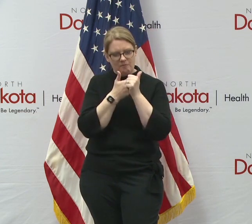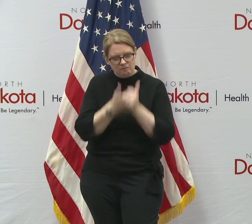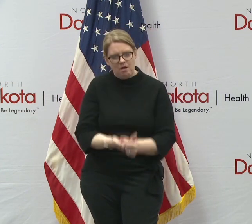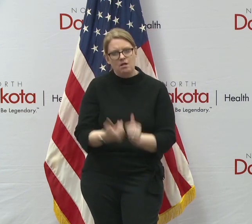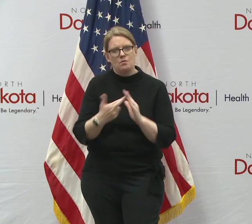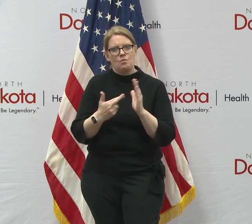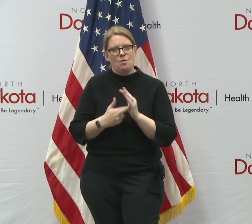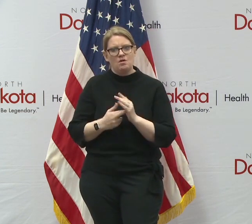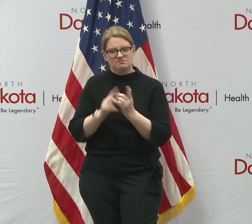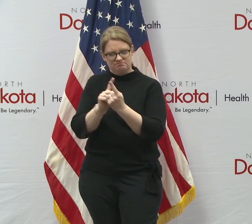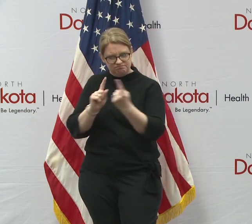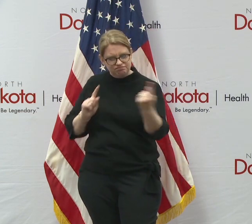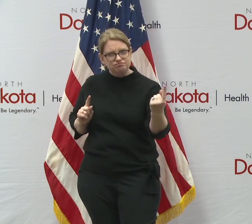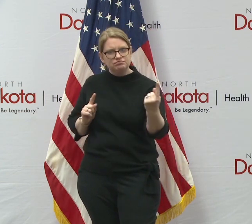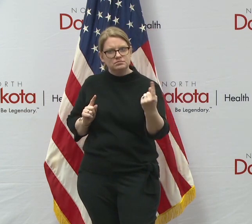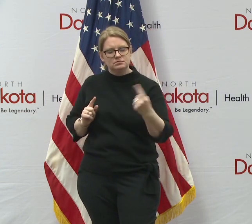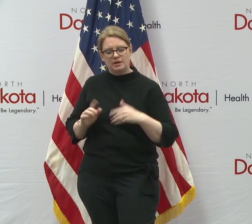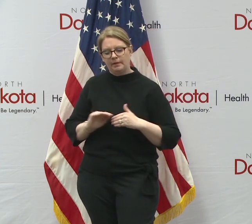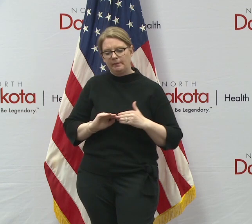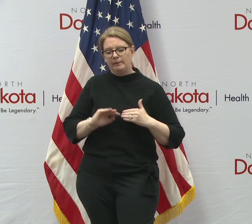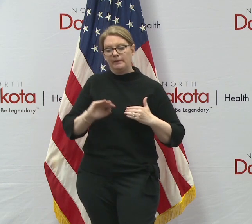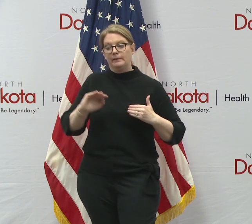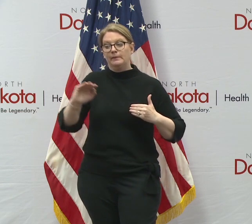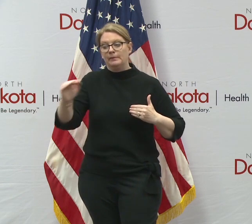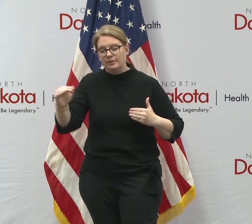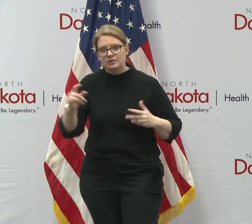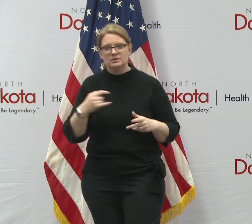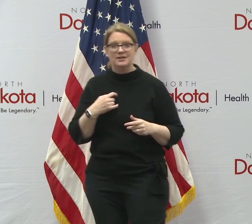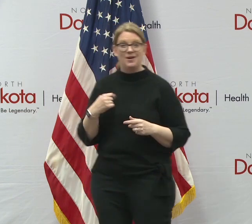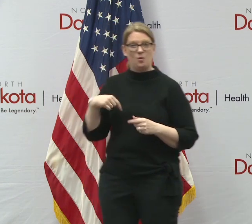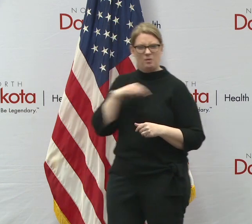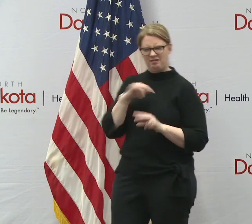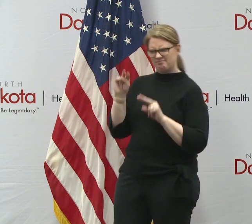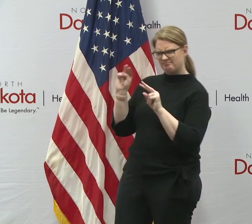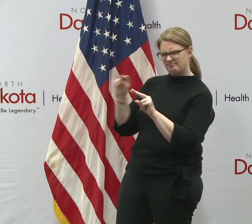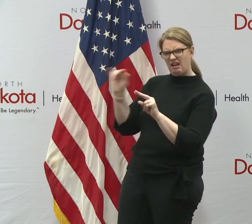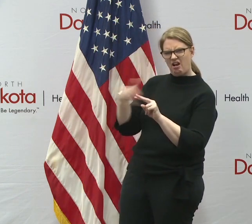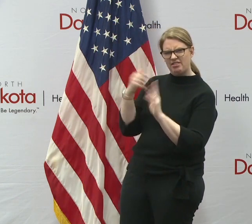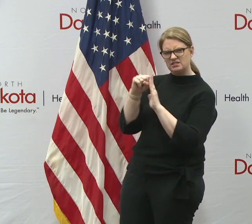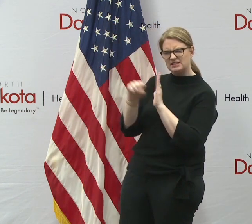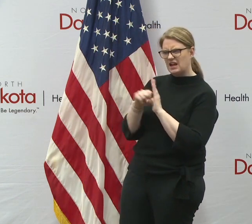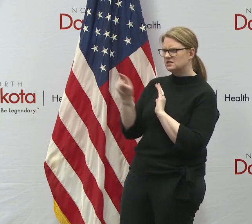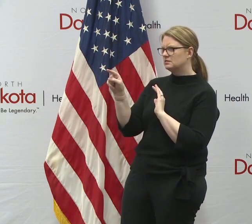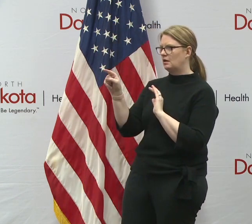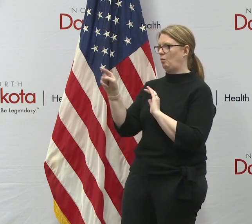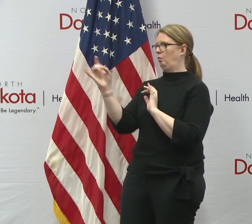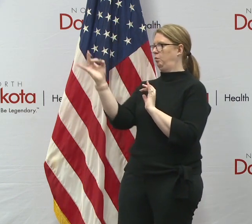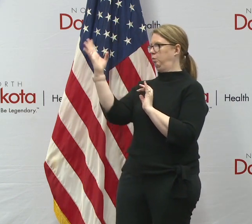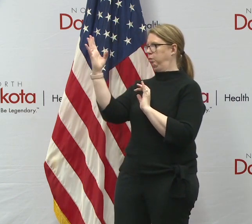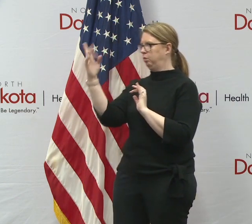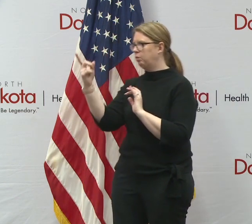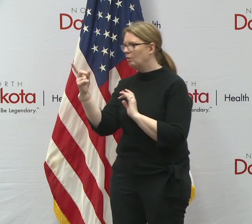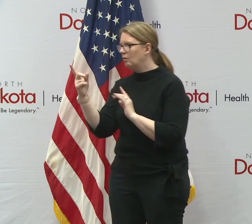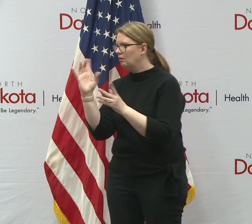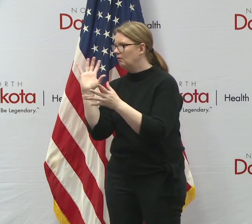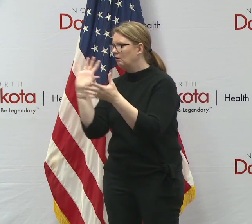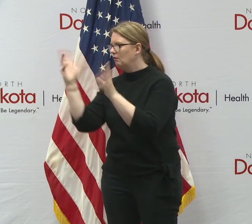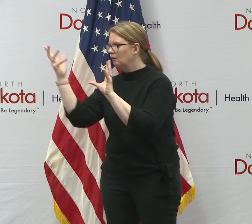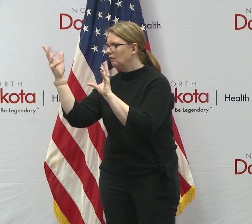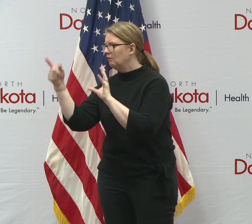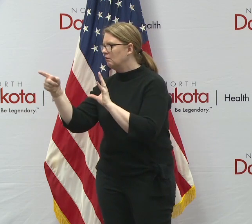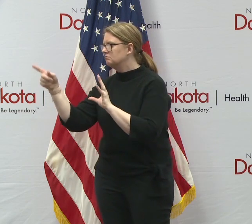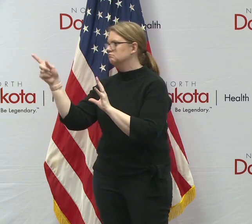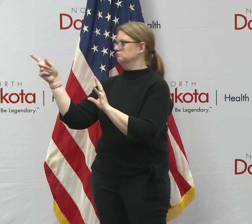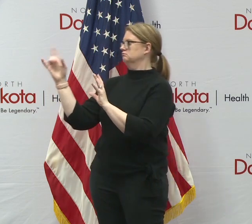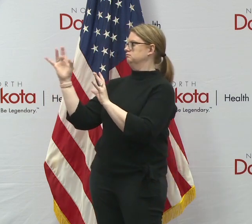trying to learn from the other states and be more prepared than the other states. But it all comes back down to individual responsibility. So it's very